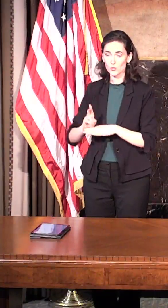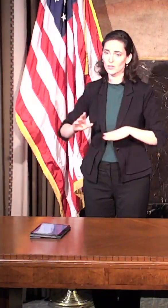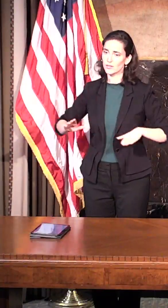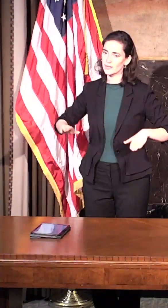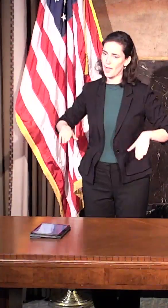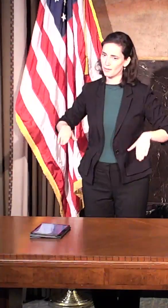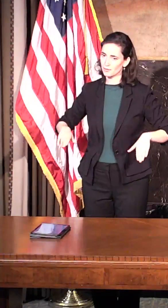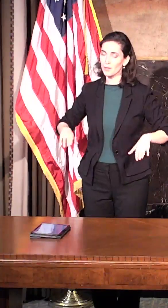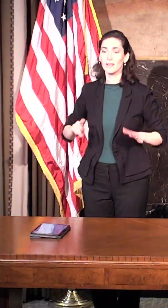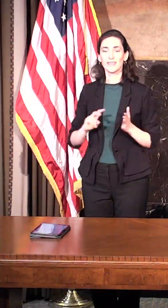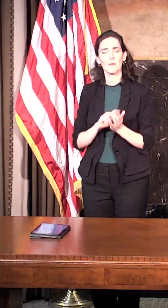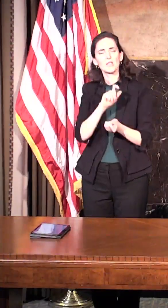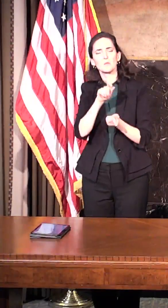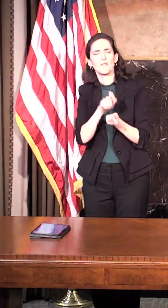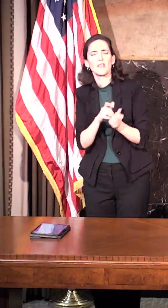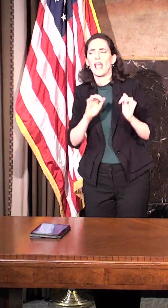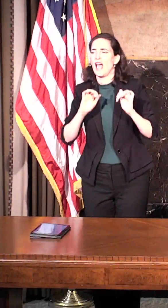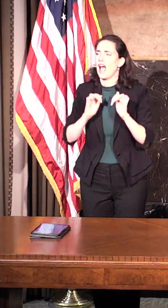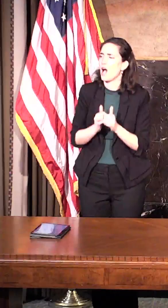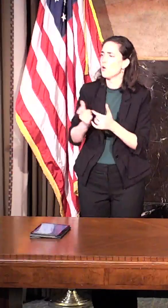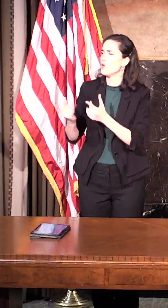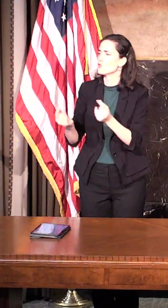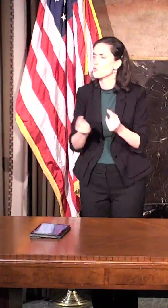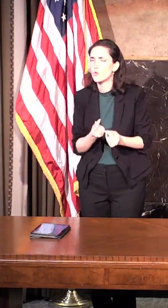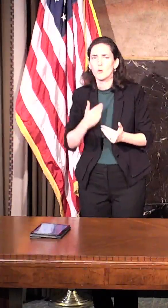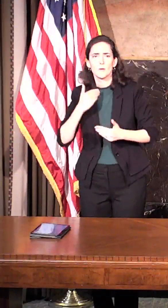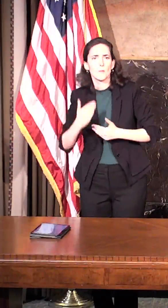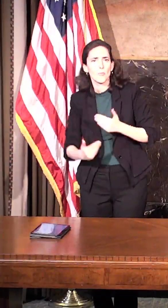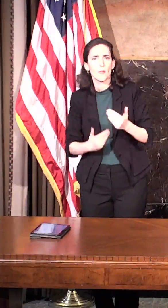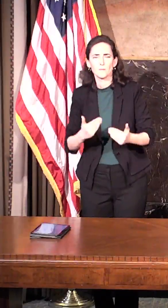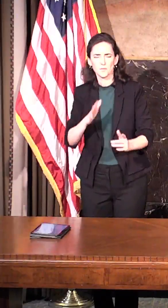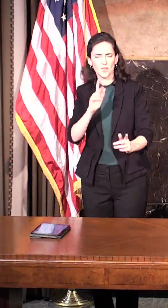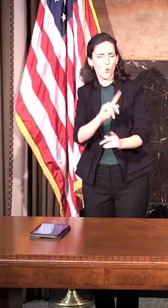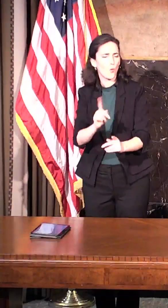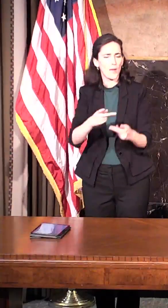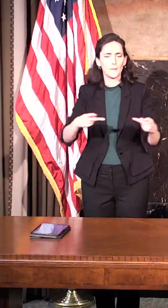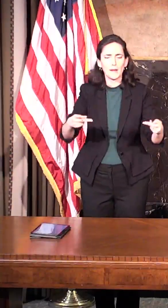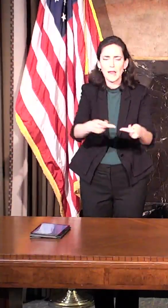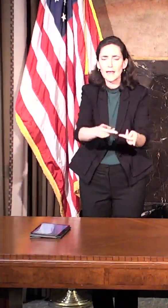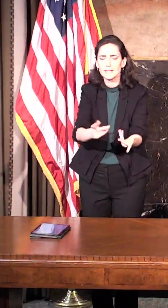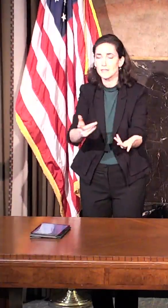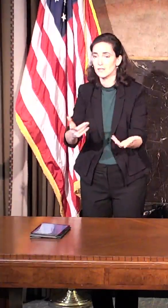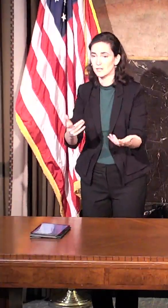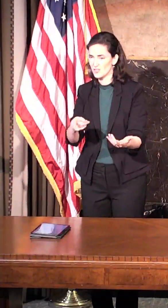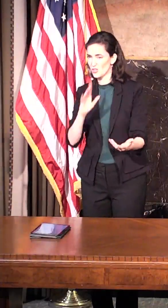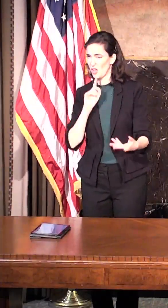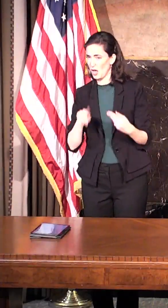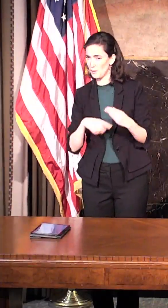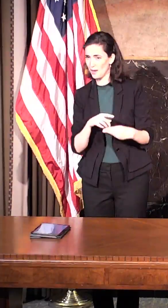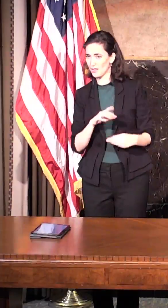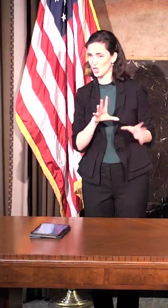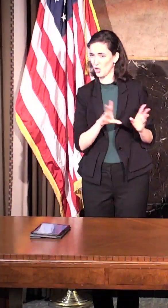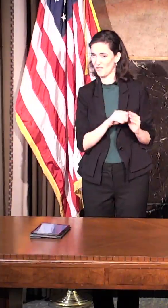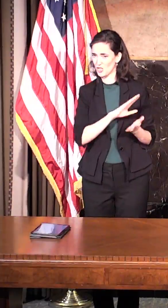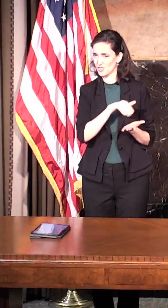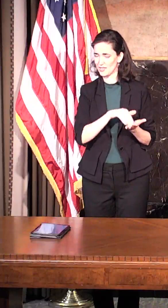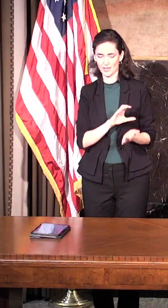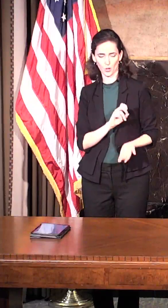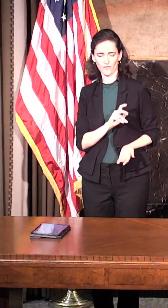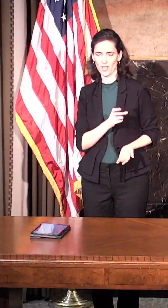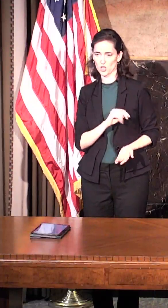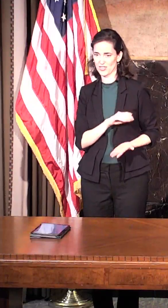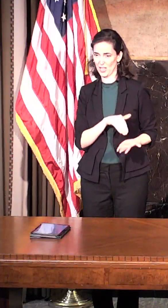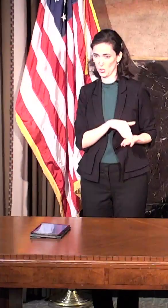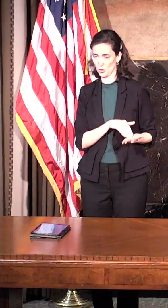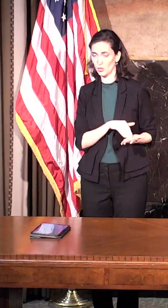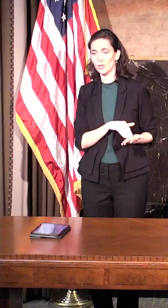about specifically how we would employ them or whether they would go to that specific site you mentioned, I think you talked about the convention center, it is